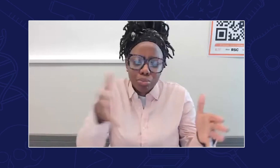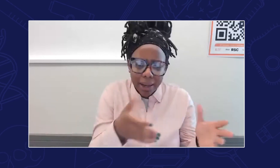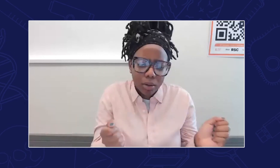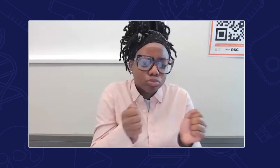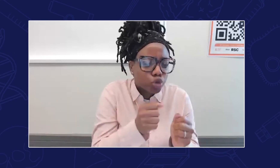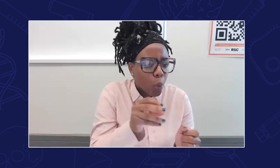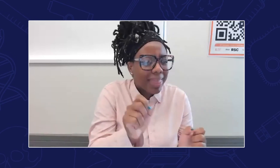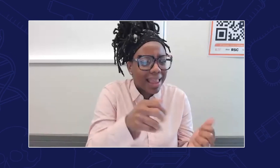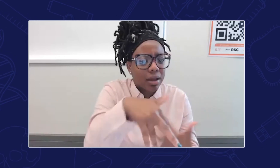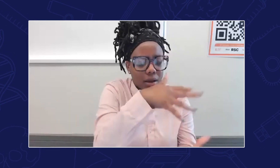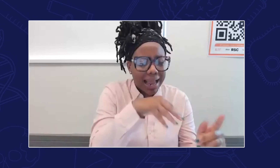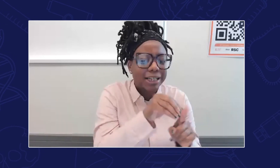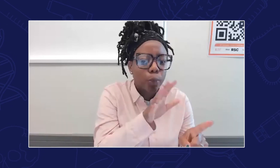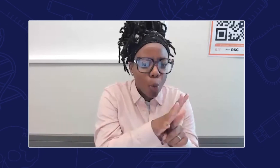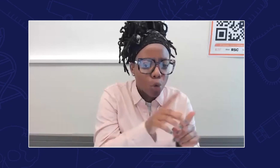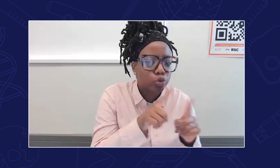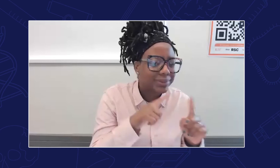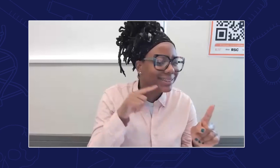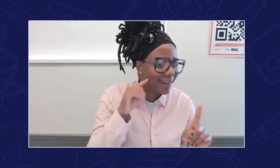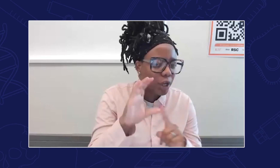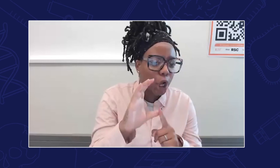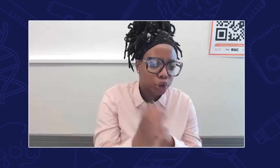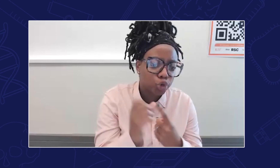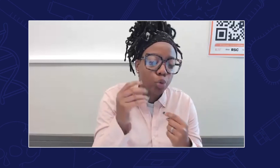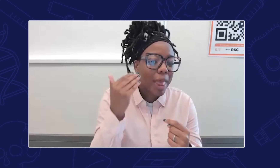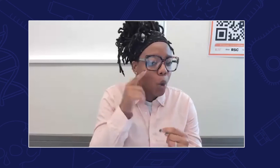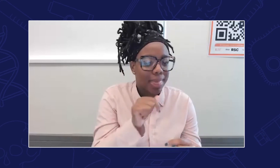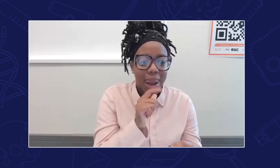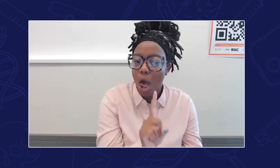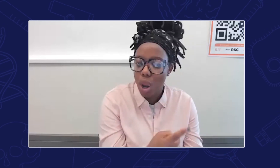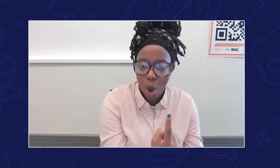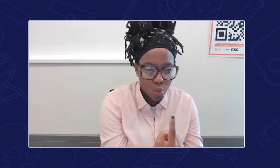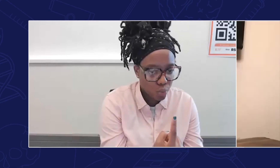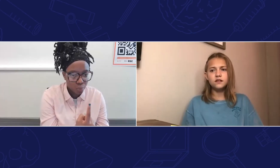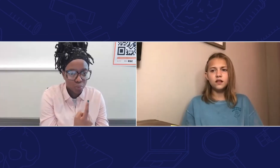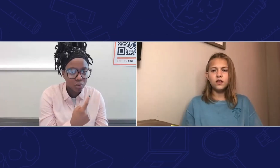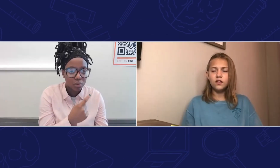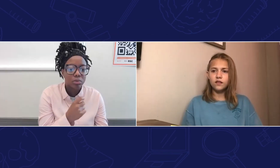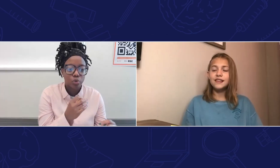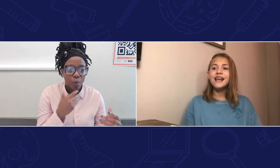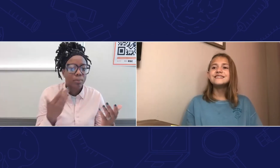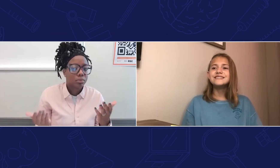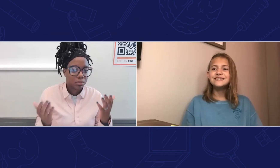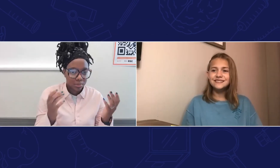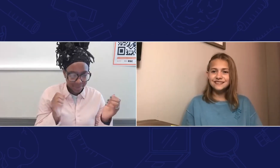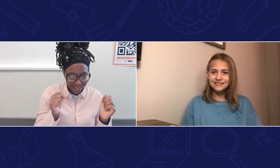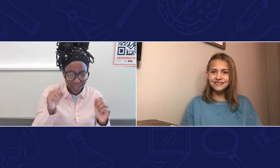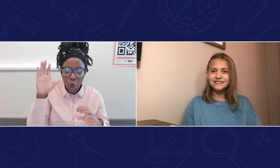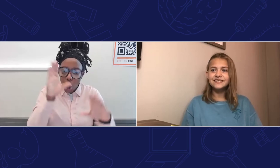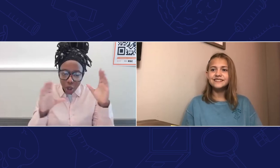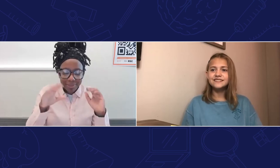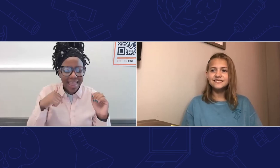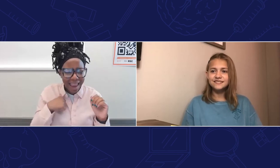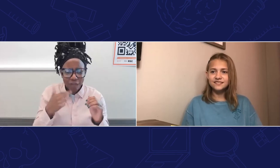Don't leave them in isolation. Encourage them to meet deaf peers and expose them to deaf culture so they know that they're not